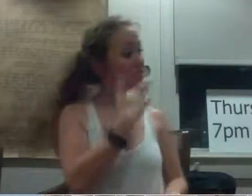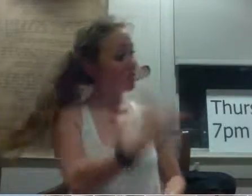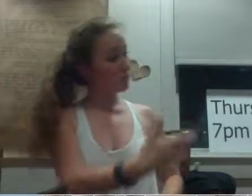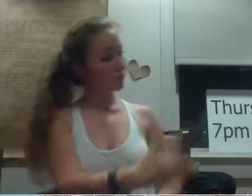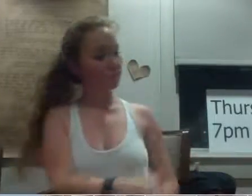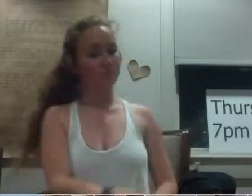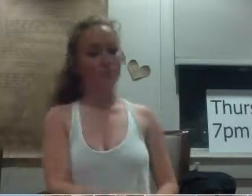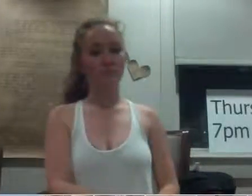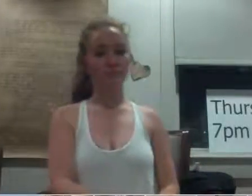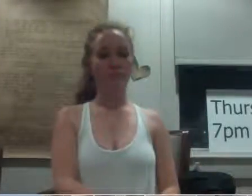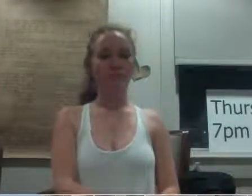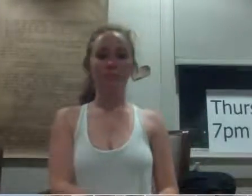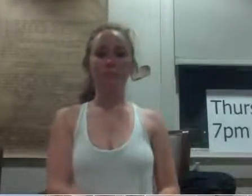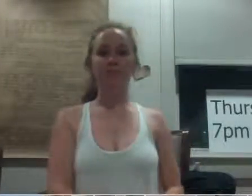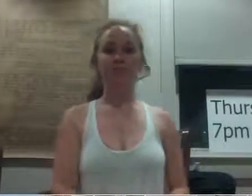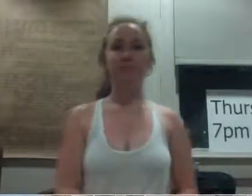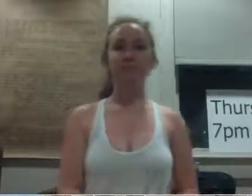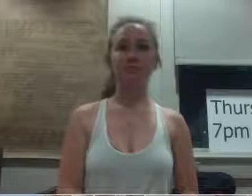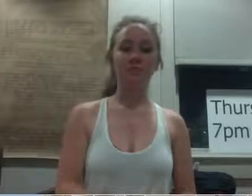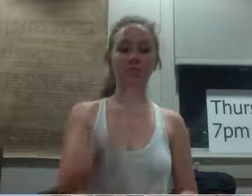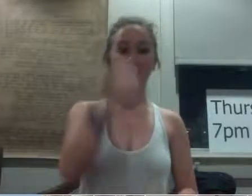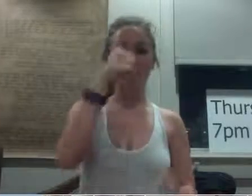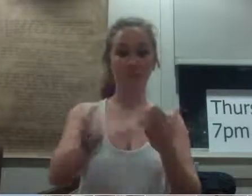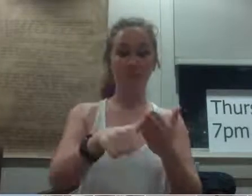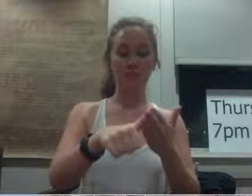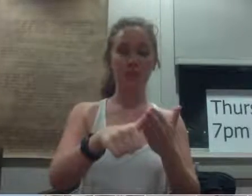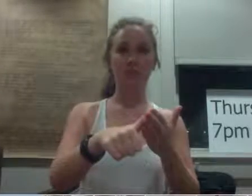Help. Good. Thank you.